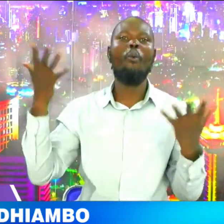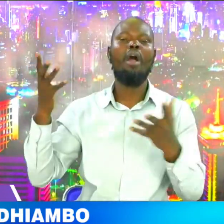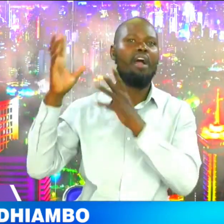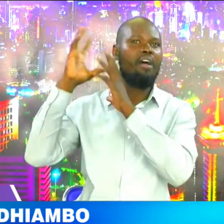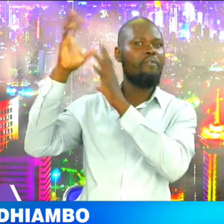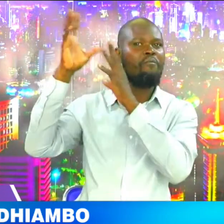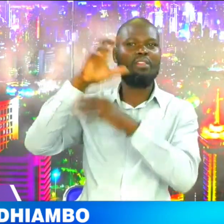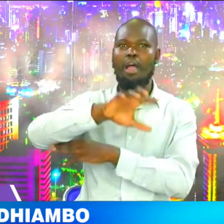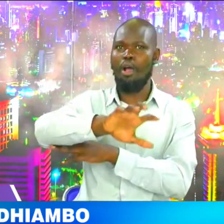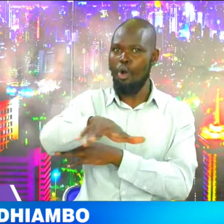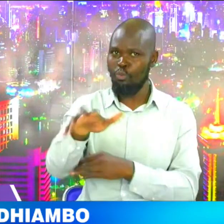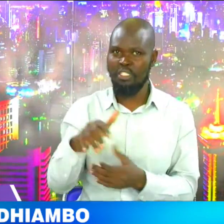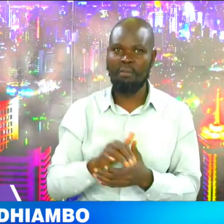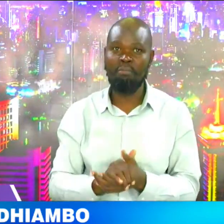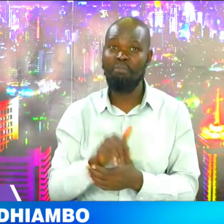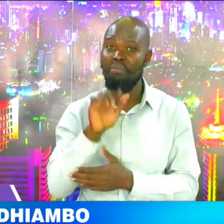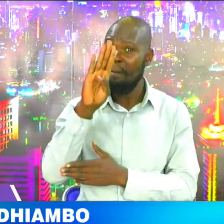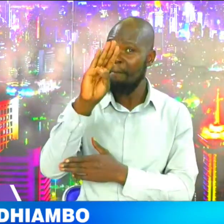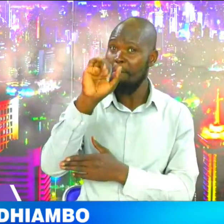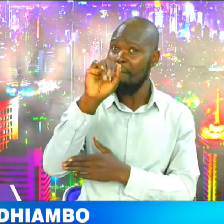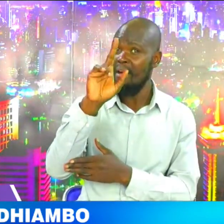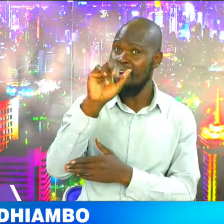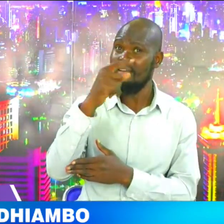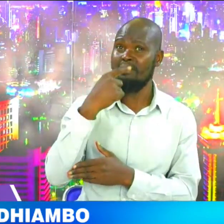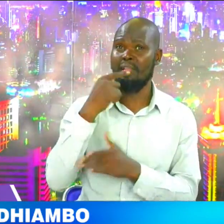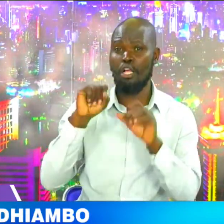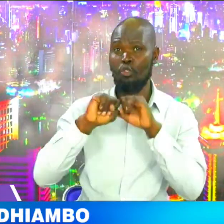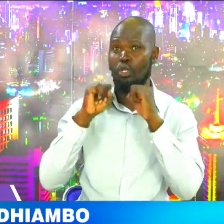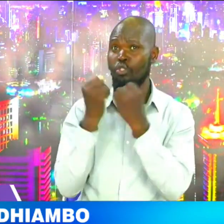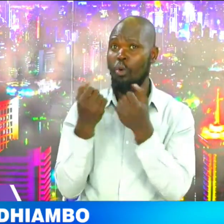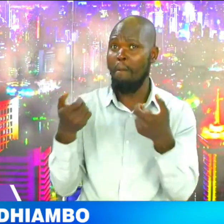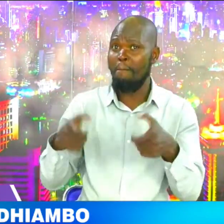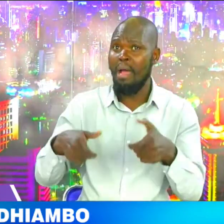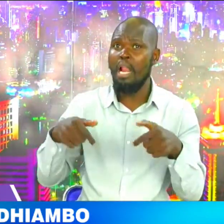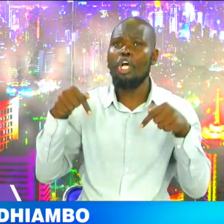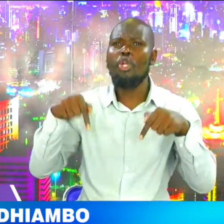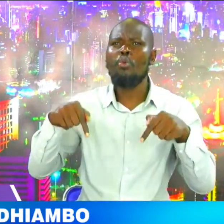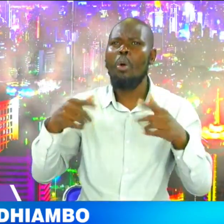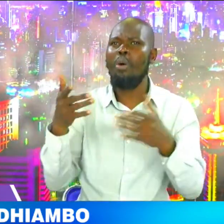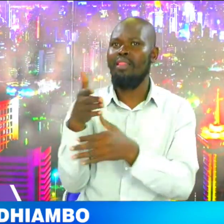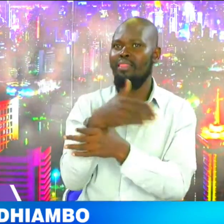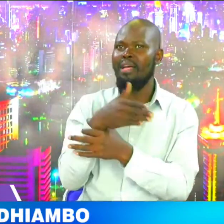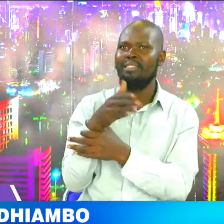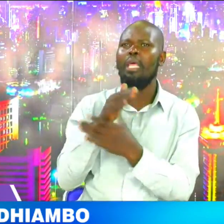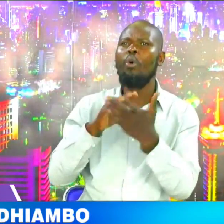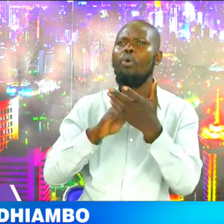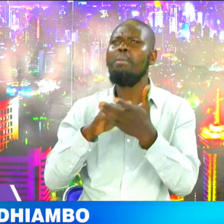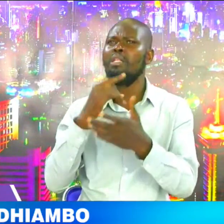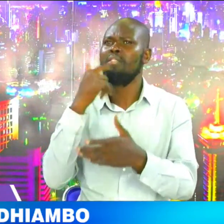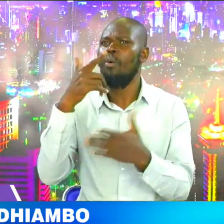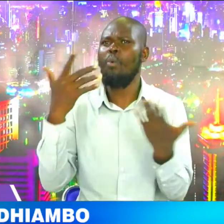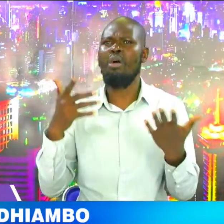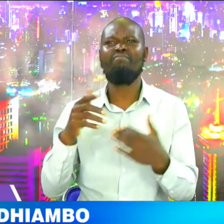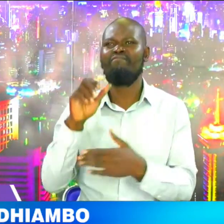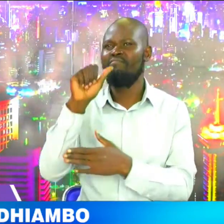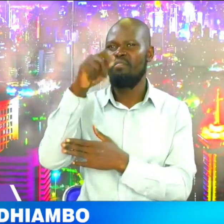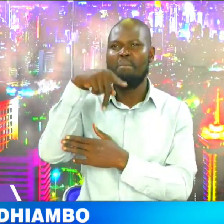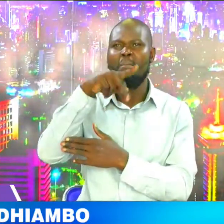in Shakahola, Kilifi County. Mr. Barasa took to social media on Thursday to condemn